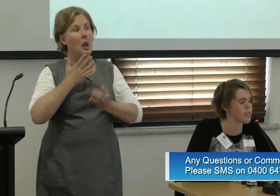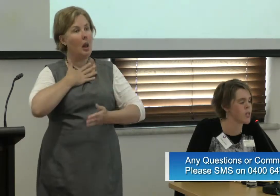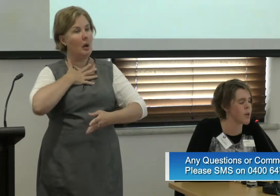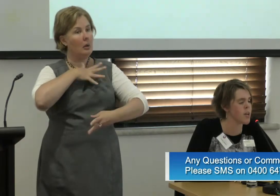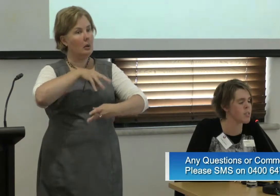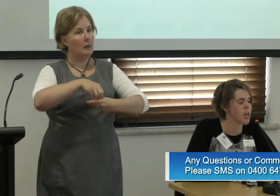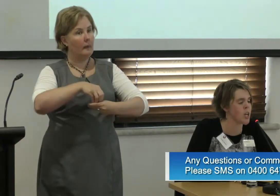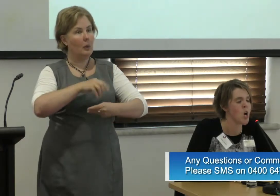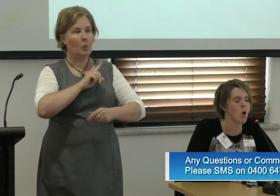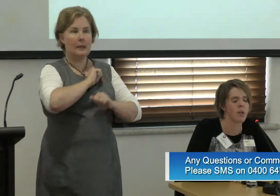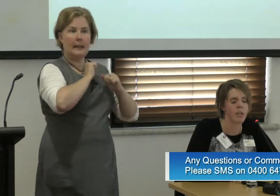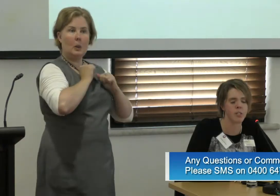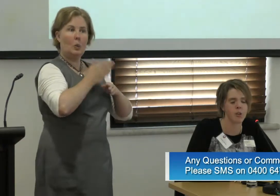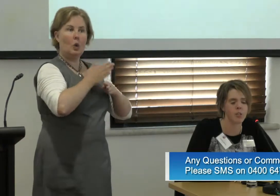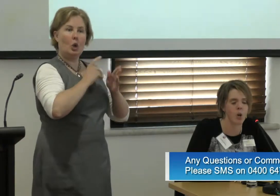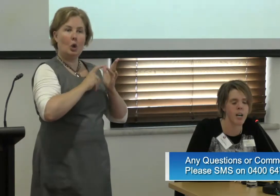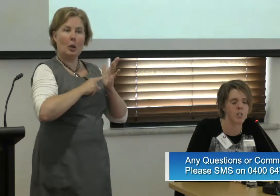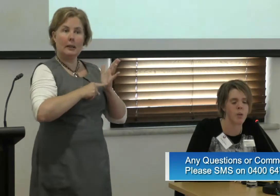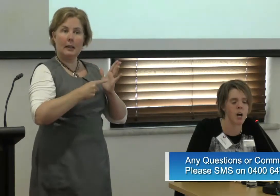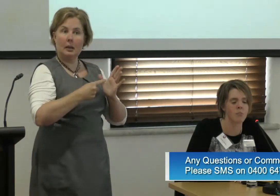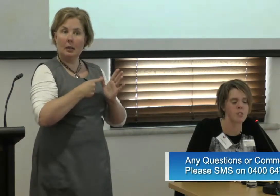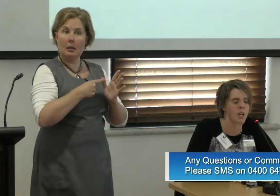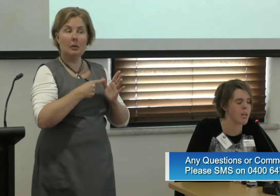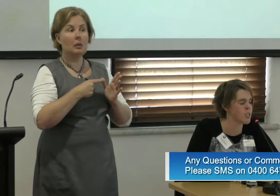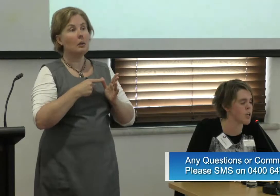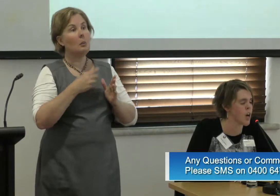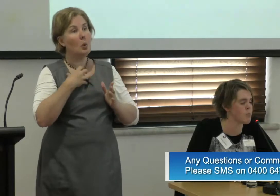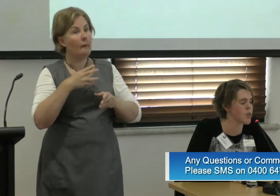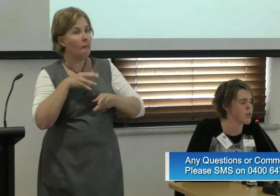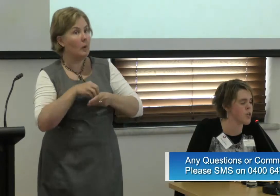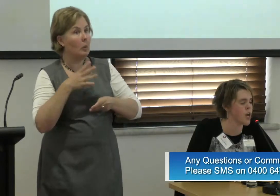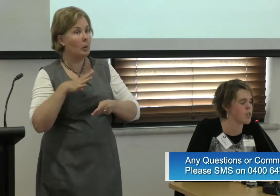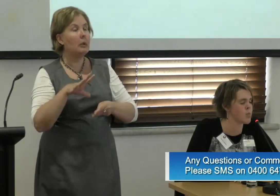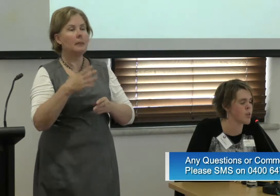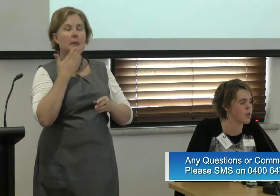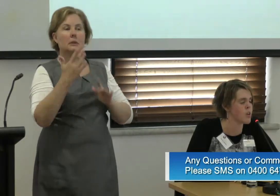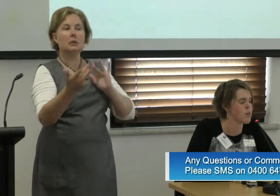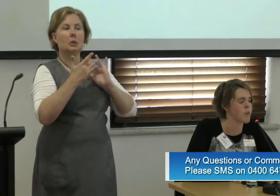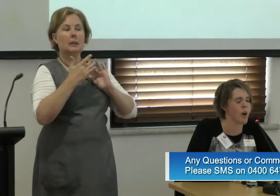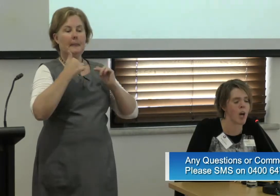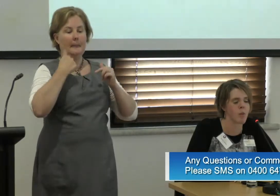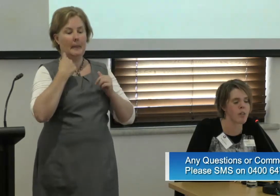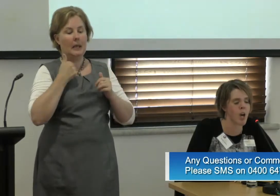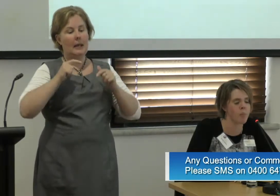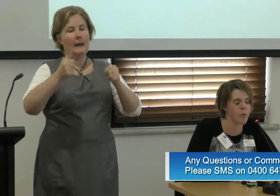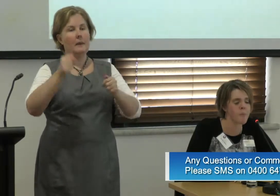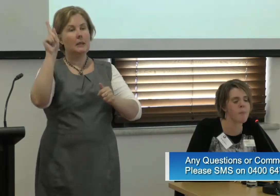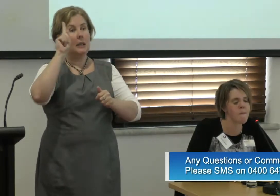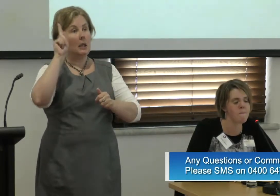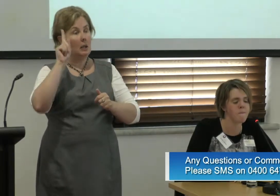and attend meetings, then all you need to do is contact me after today's session, and we can figure out how to make that